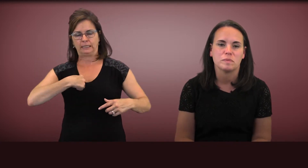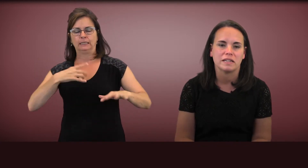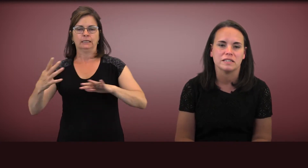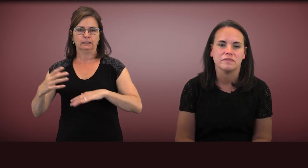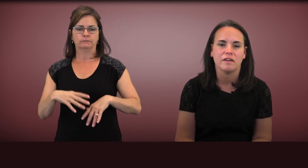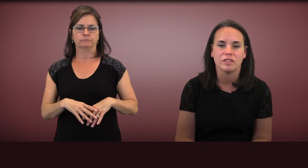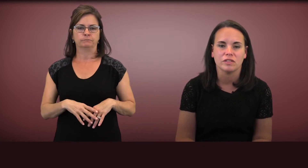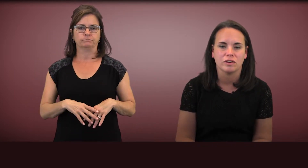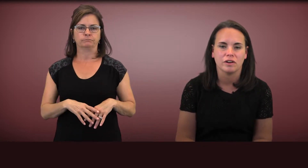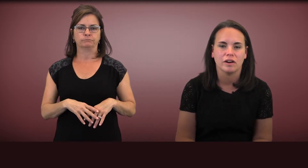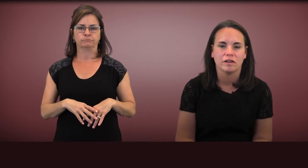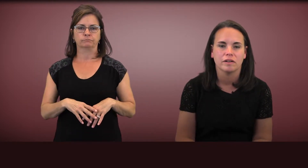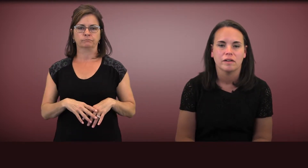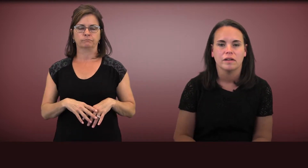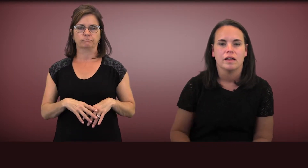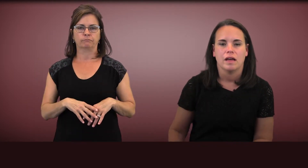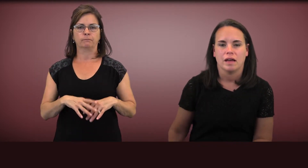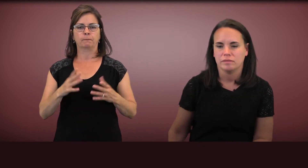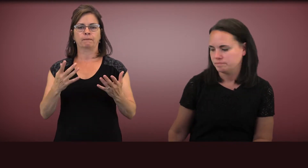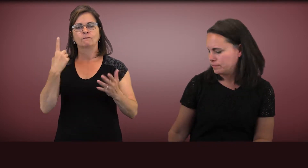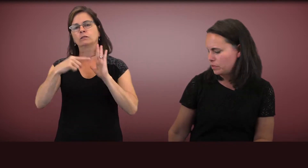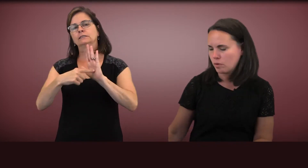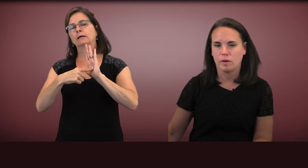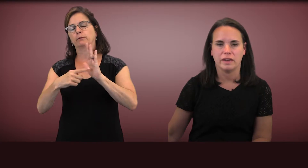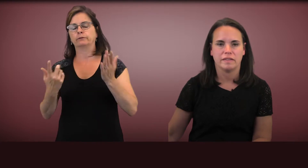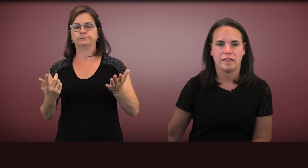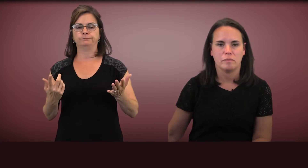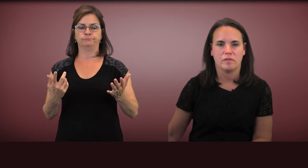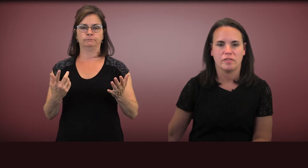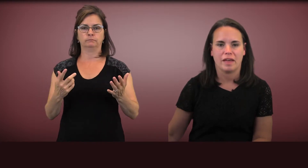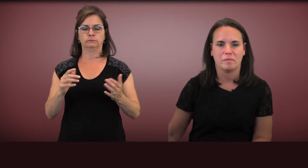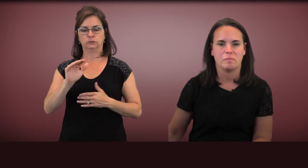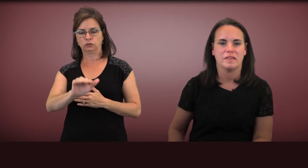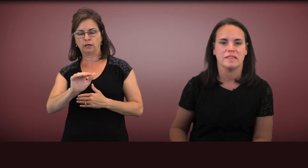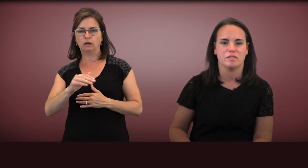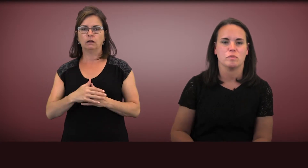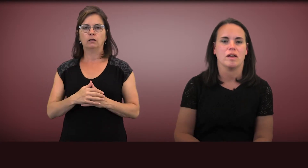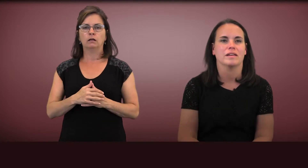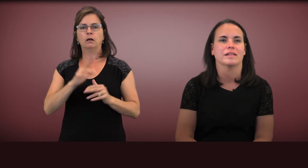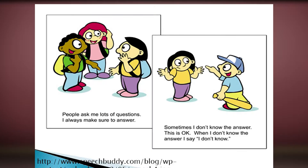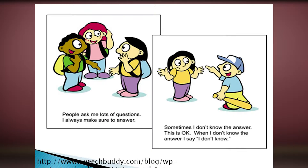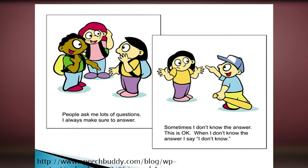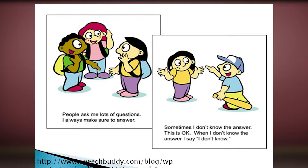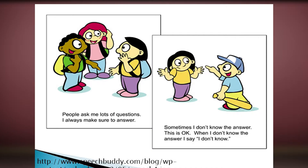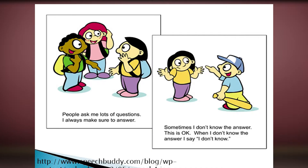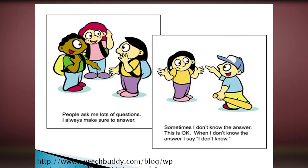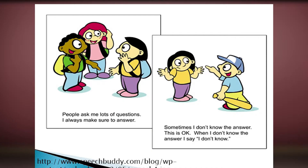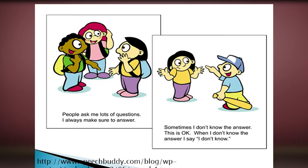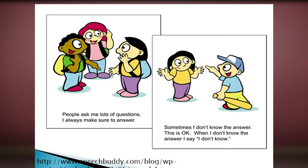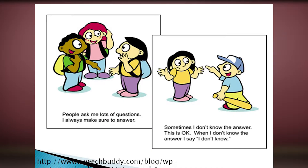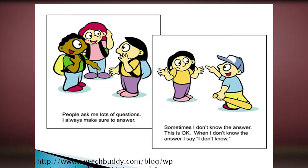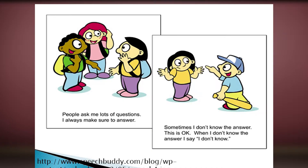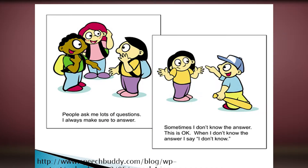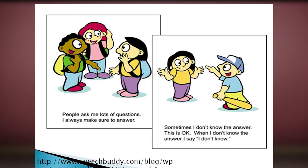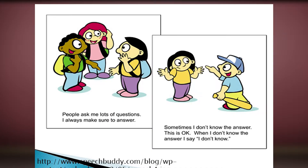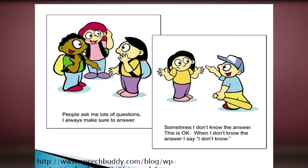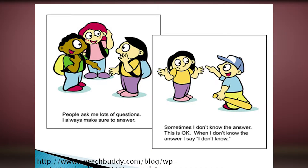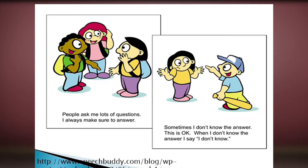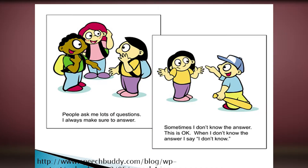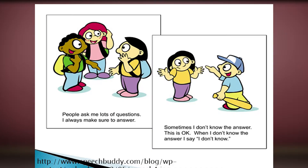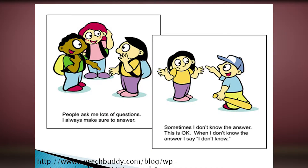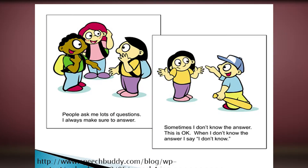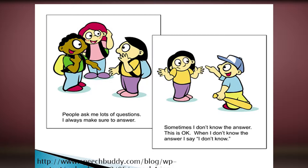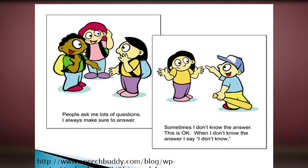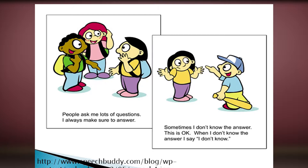from the perspective of the learner. So an example of that might be this one. Graphic: a cartoon image of 3 children talking is